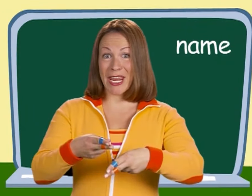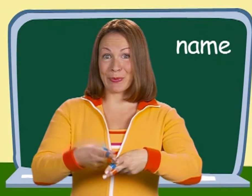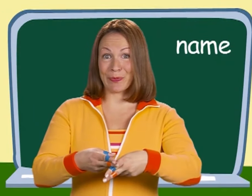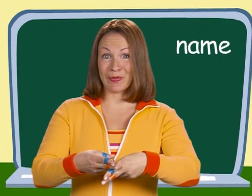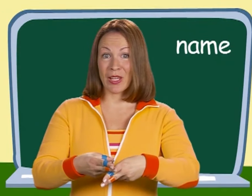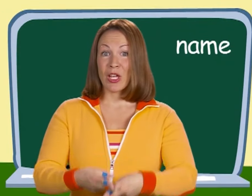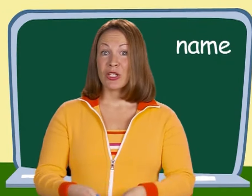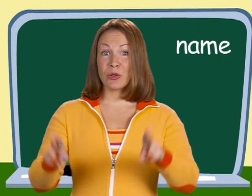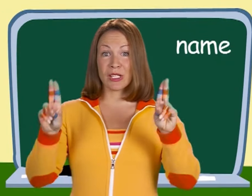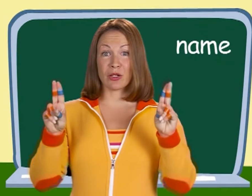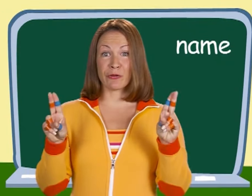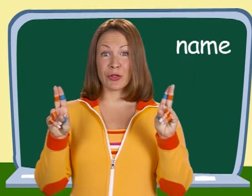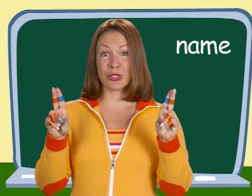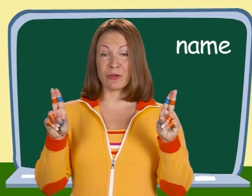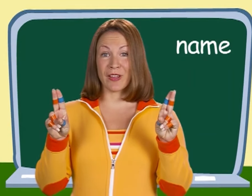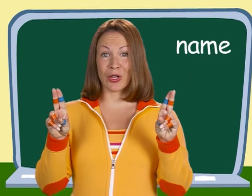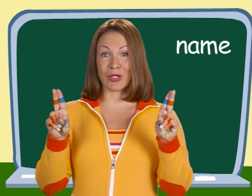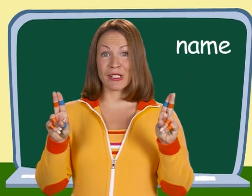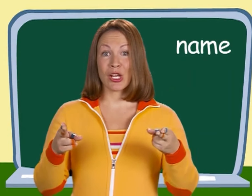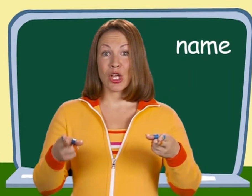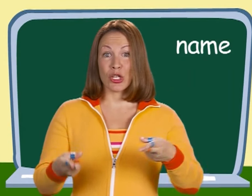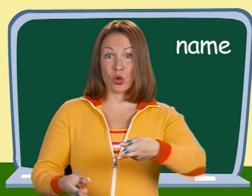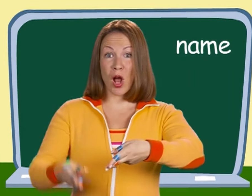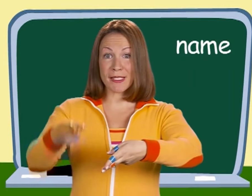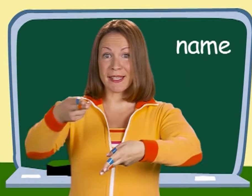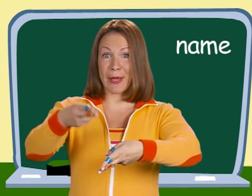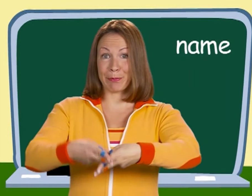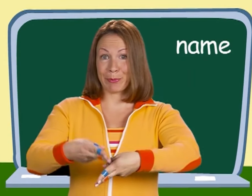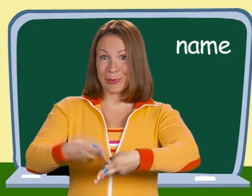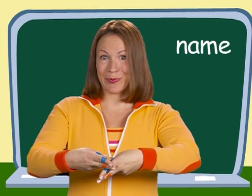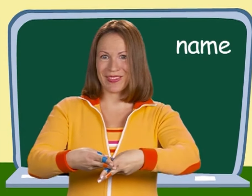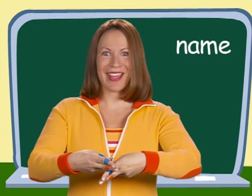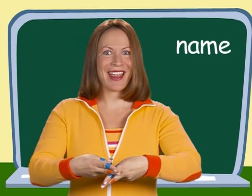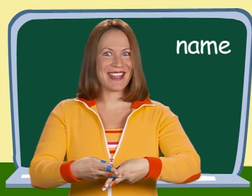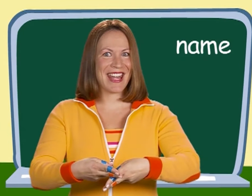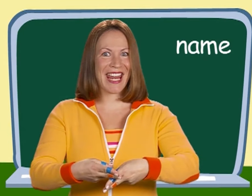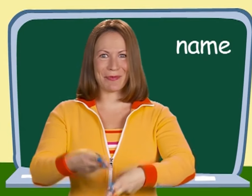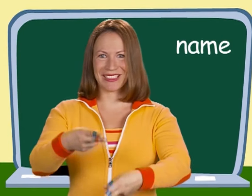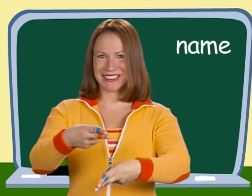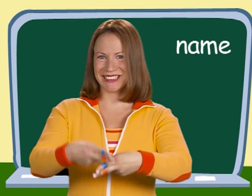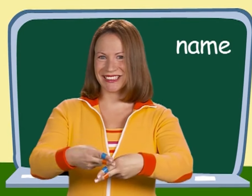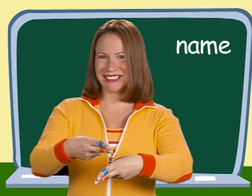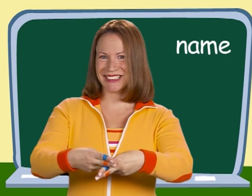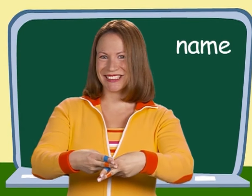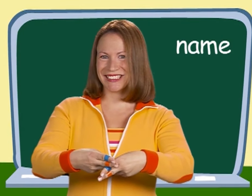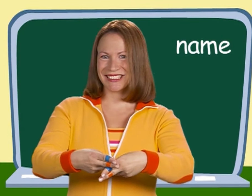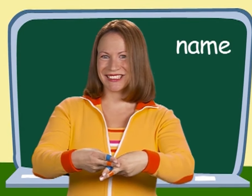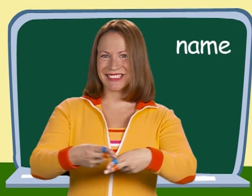Name. Using your first two fingers, you cross them. Name.